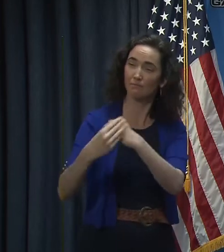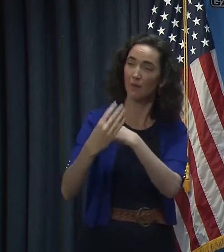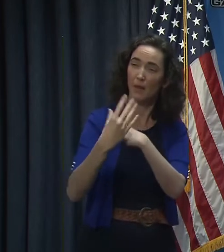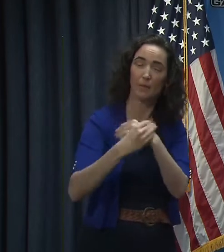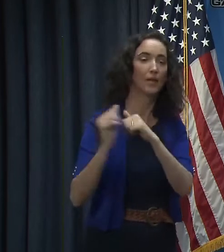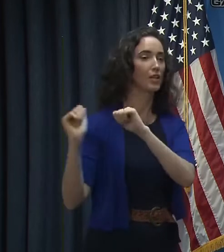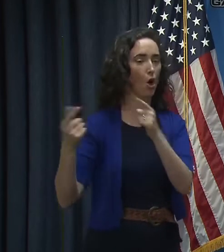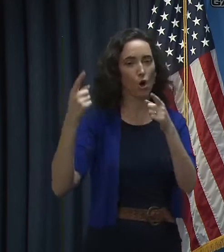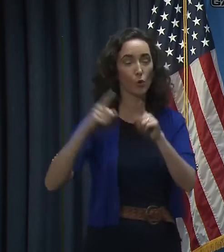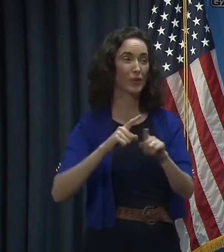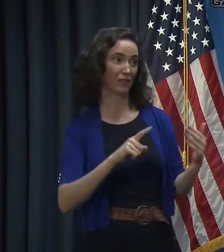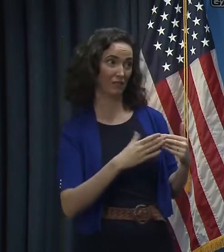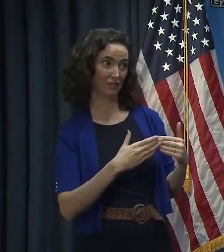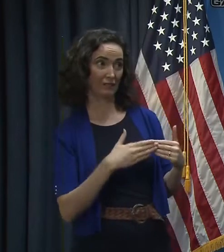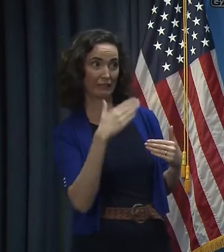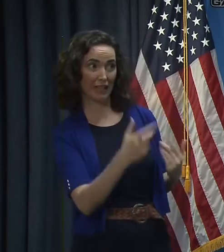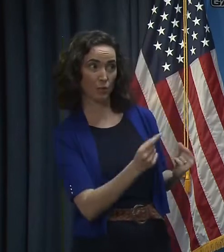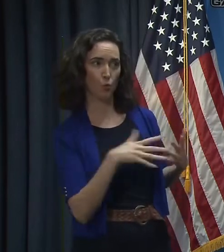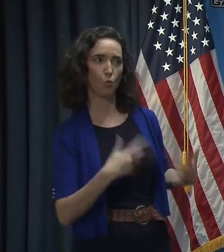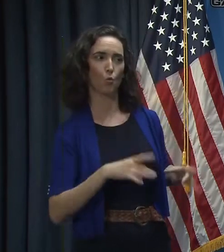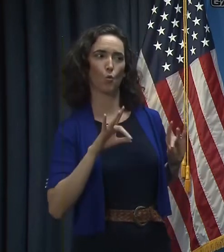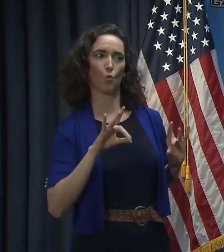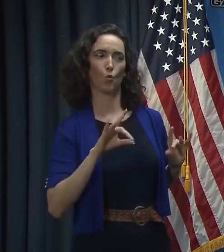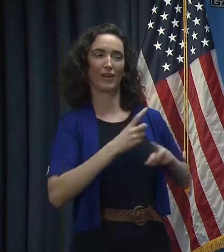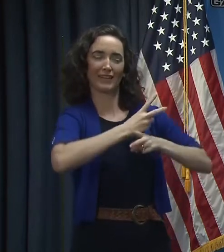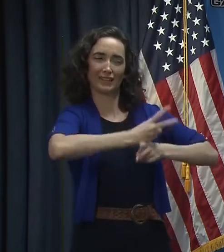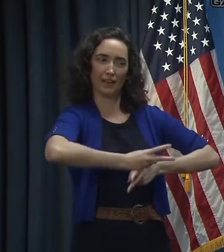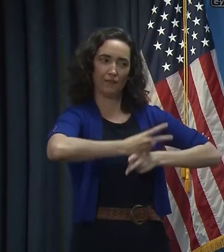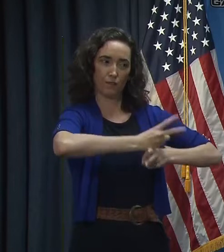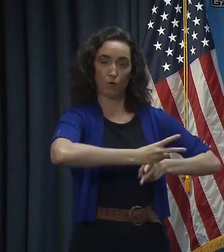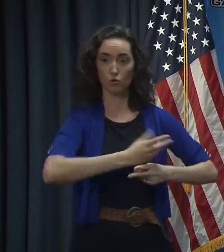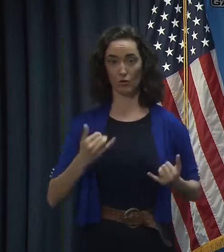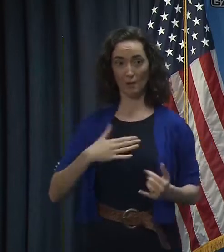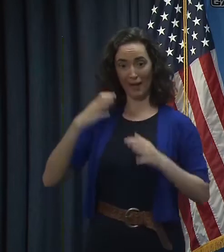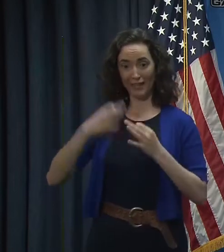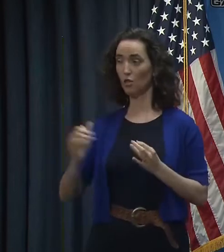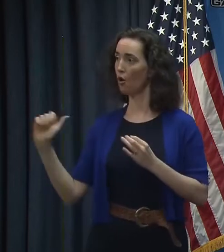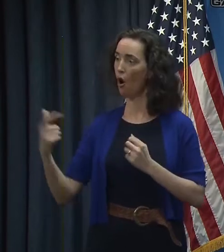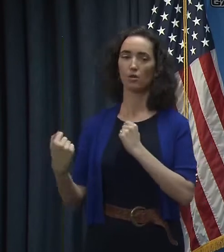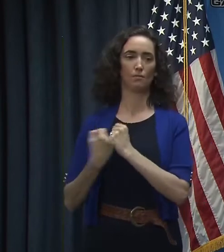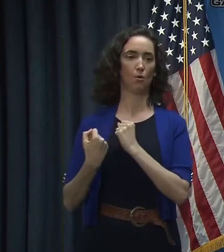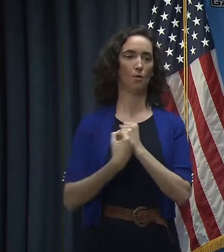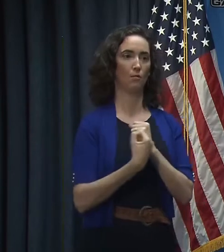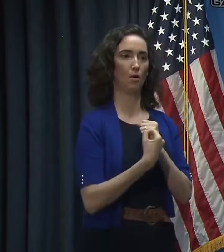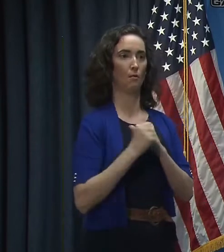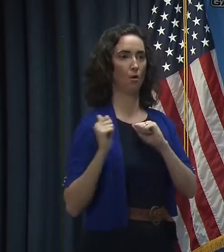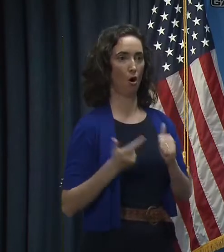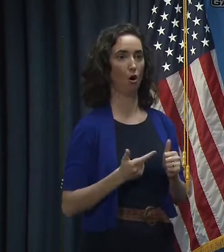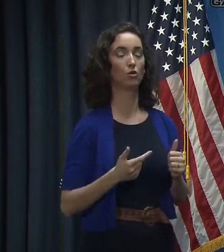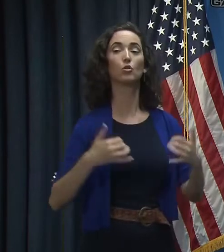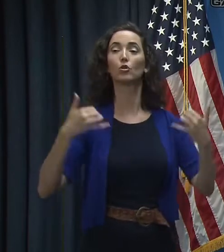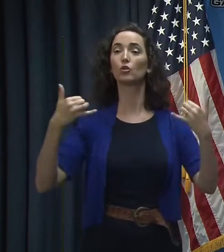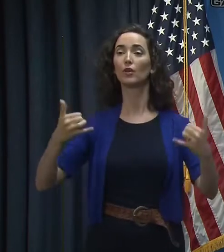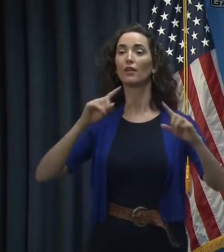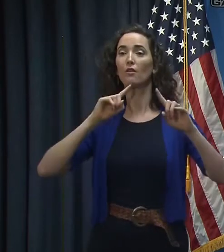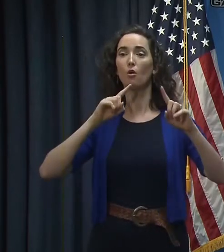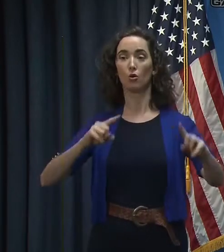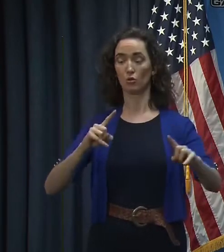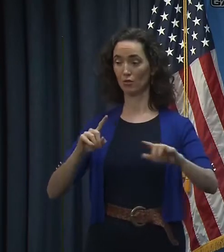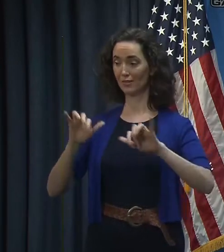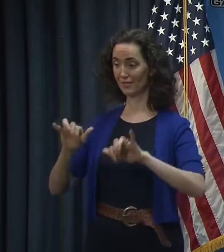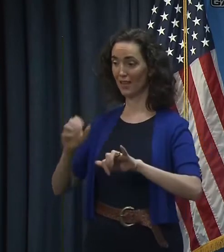forward, and they support the decision that I am announcing today. And again, the decision to extend the date of the stay-home